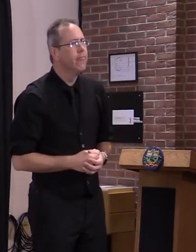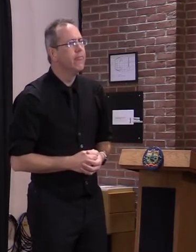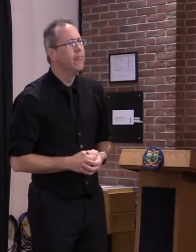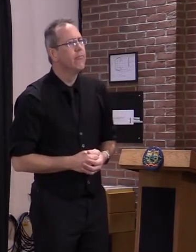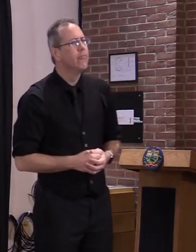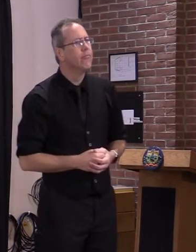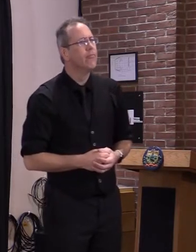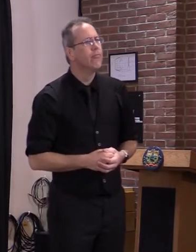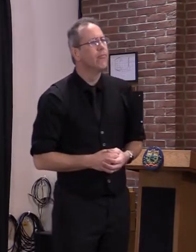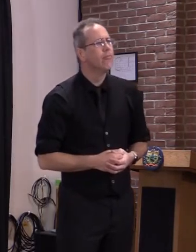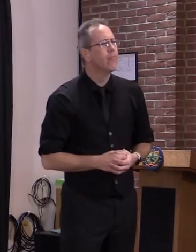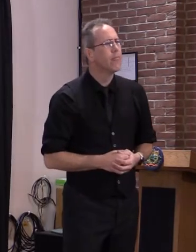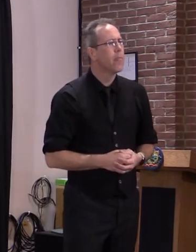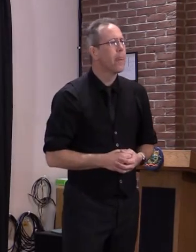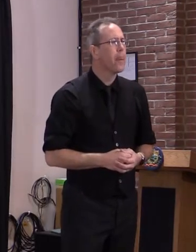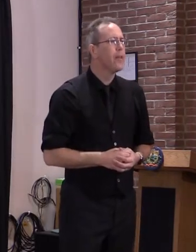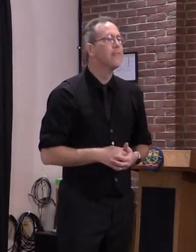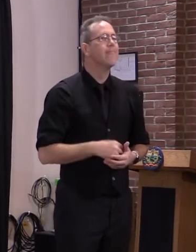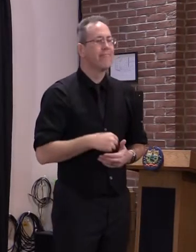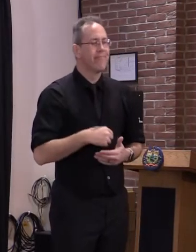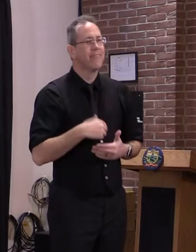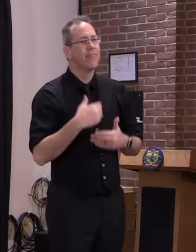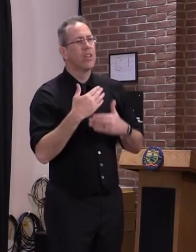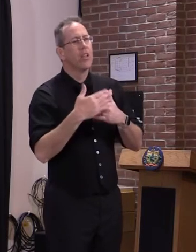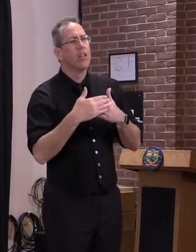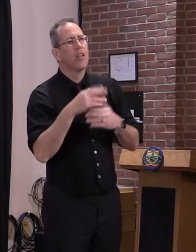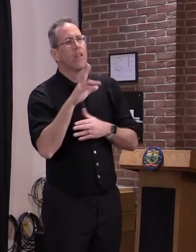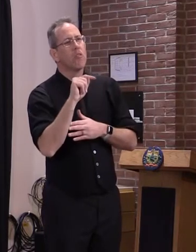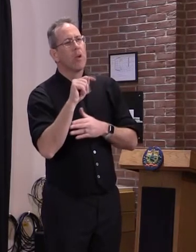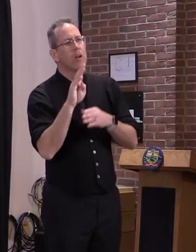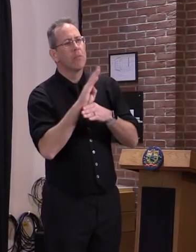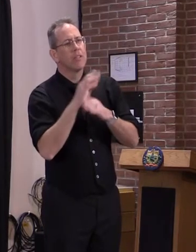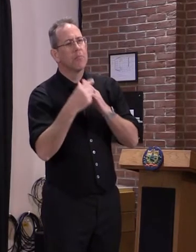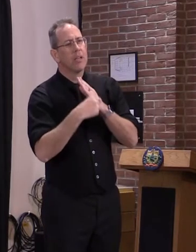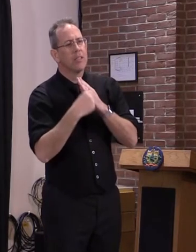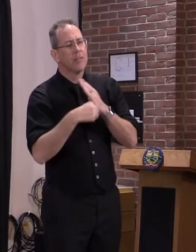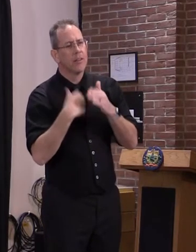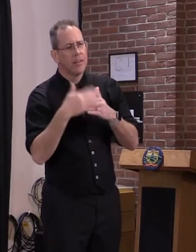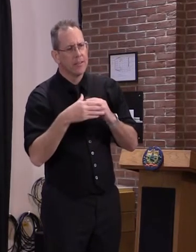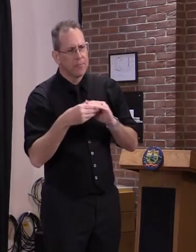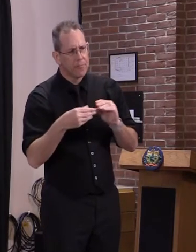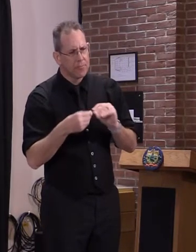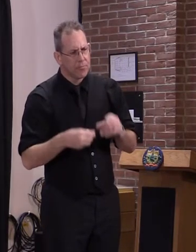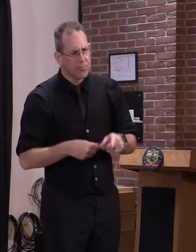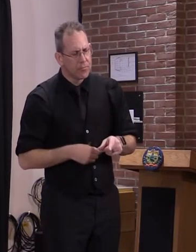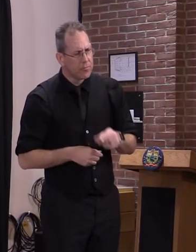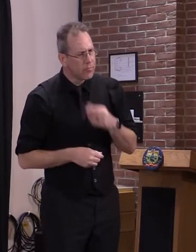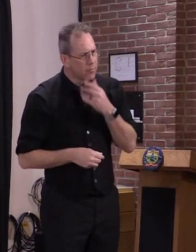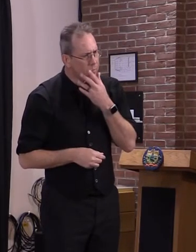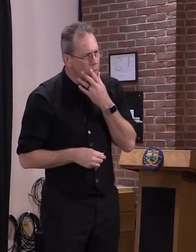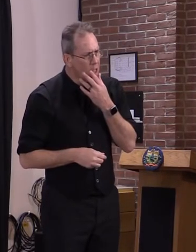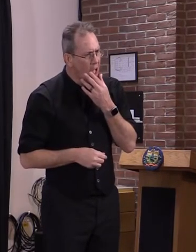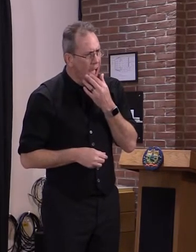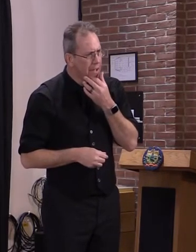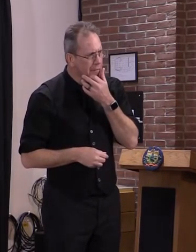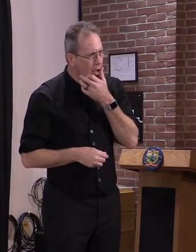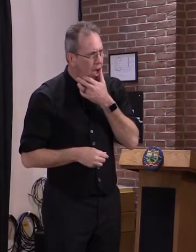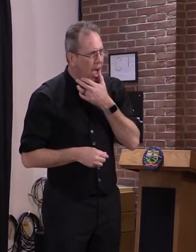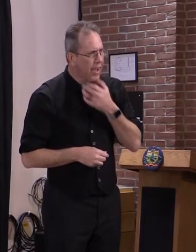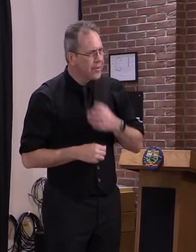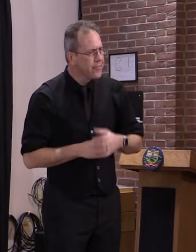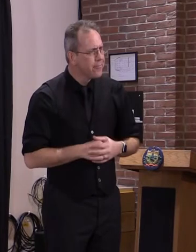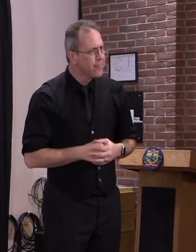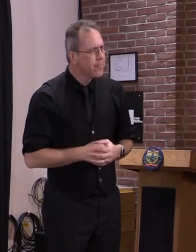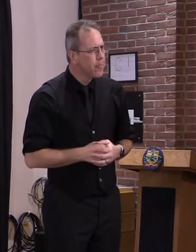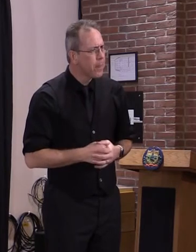Tim McQuiston, Vermont Business Magazine. Hi, Governor. I had a couple of construction questions for you. We're just about to enter the